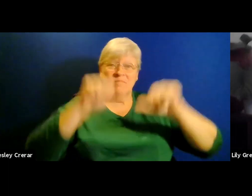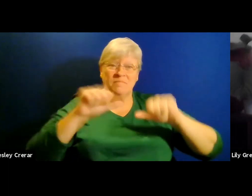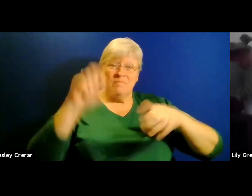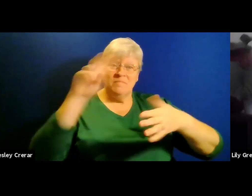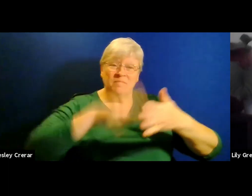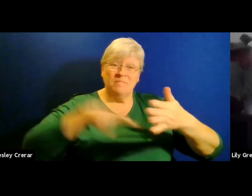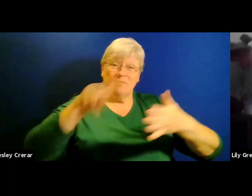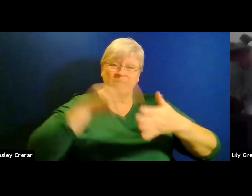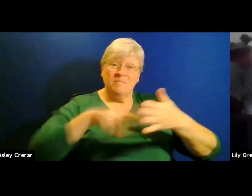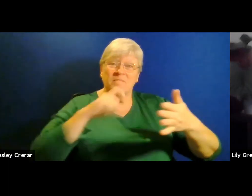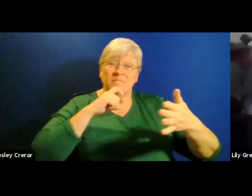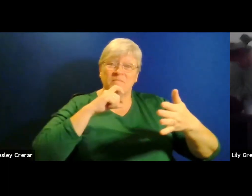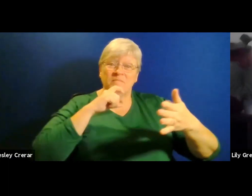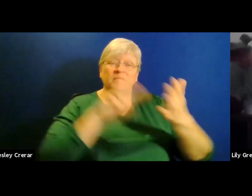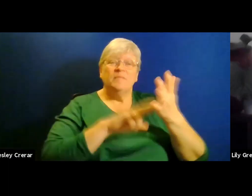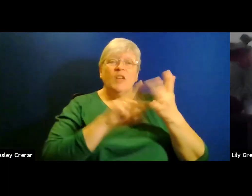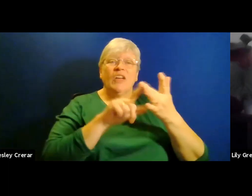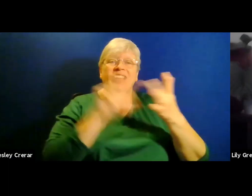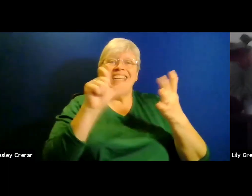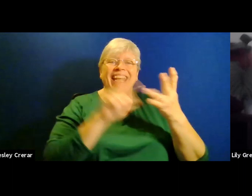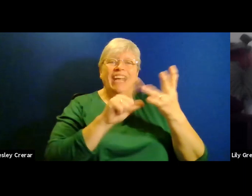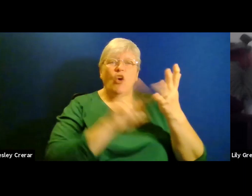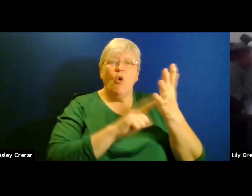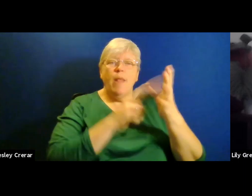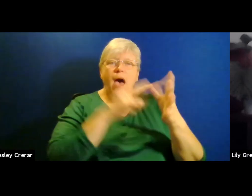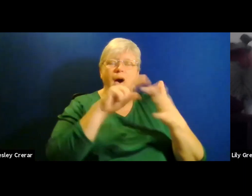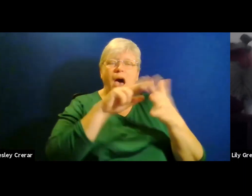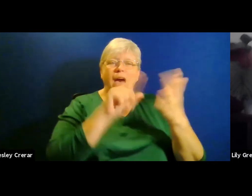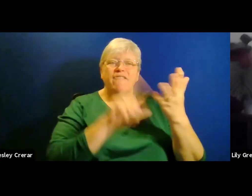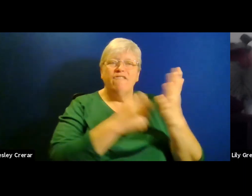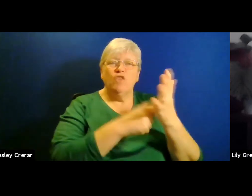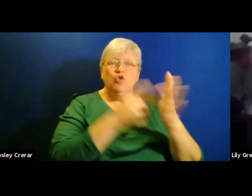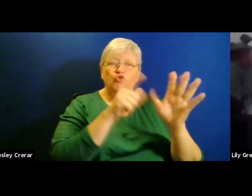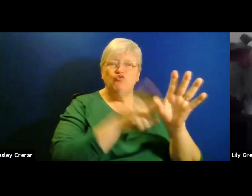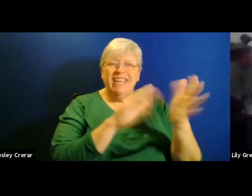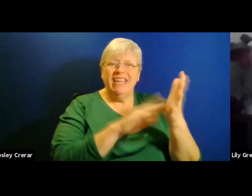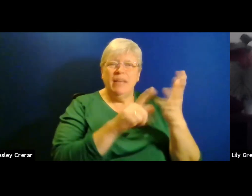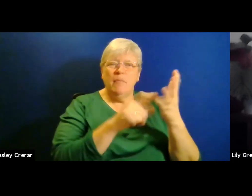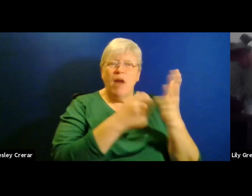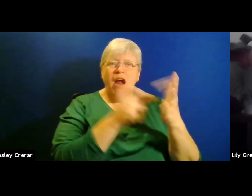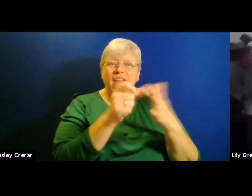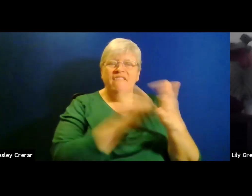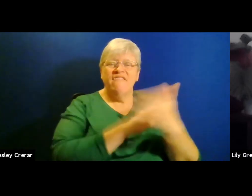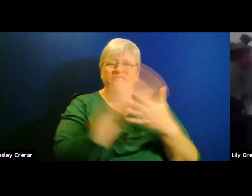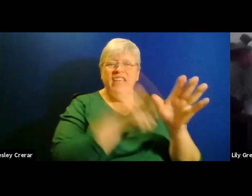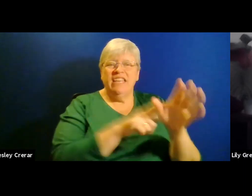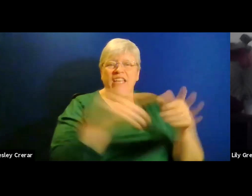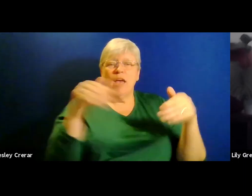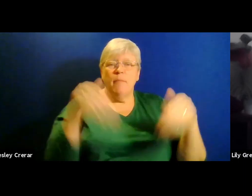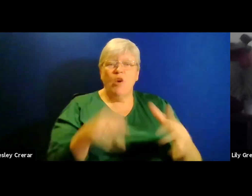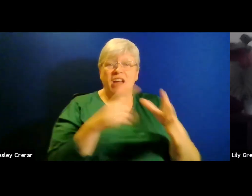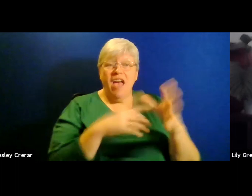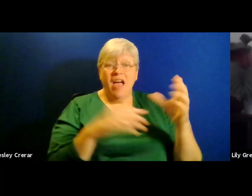is Nicola Fury Murphy. Nicola Fury Murphy was born in Aberdeen and lives rurally